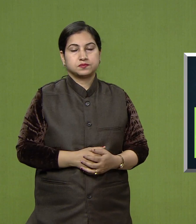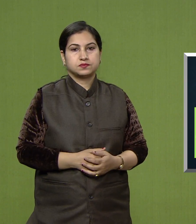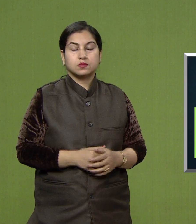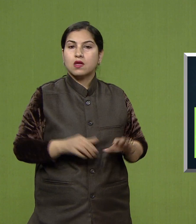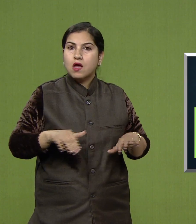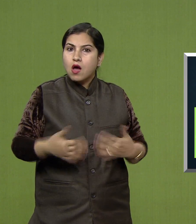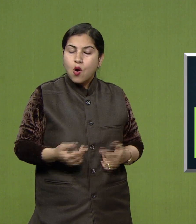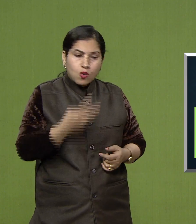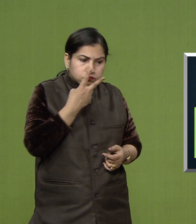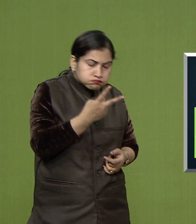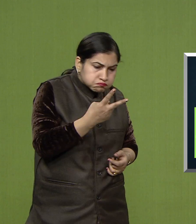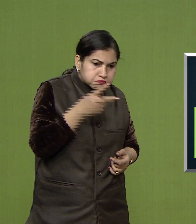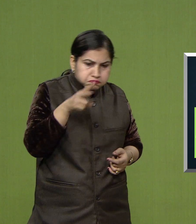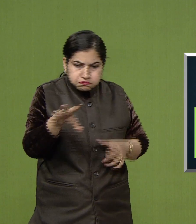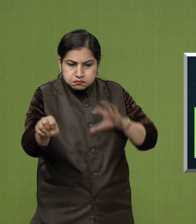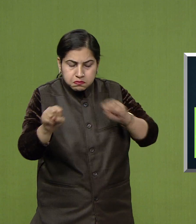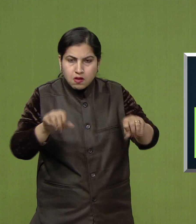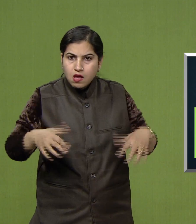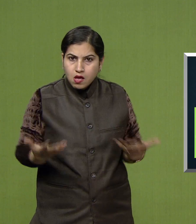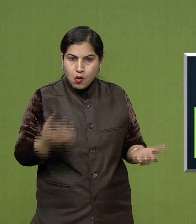How can we identify stain by its color?